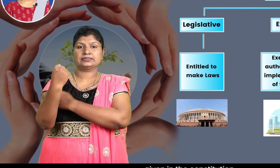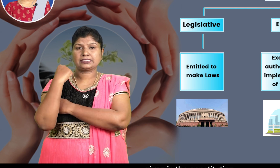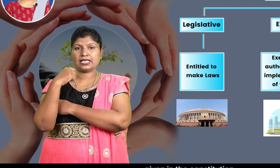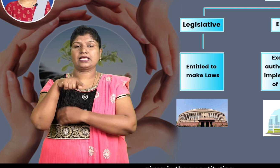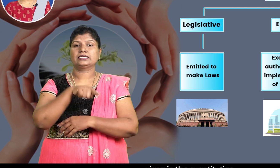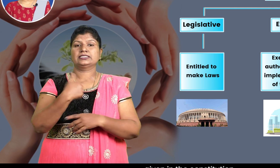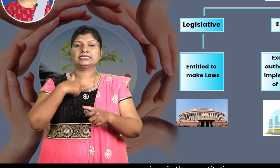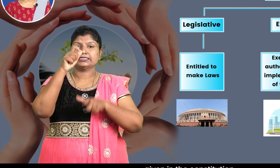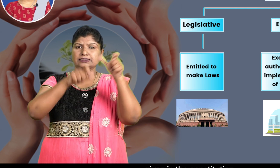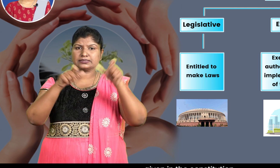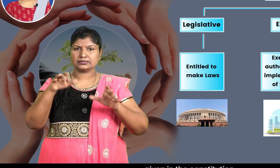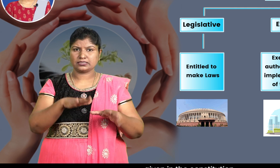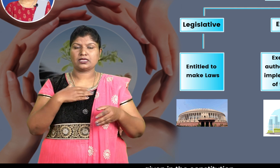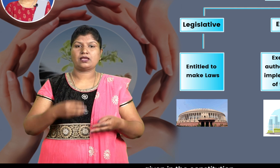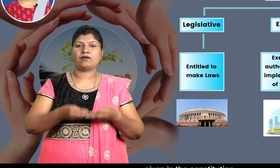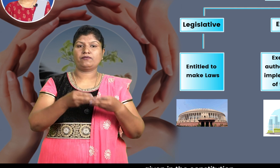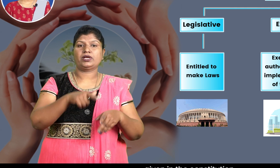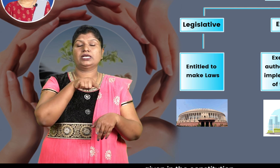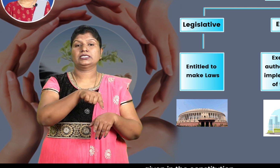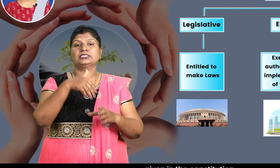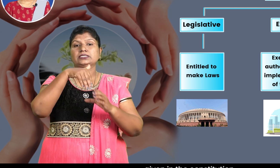given in the Constitution.